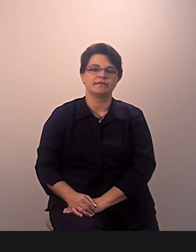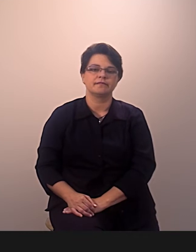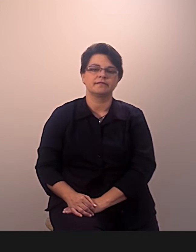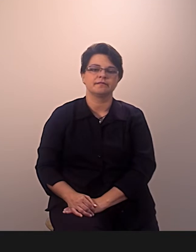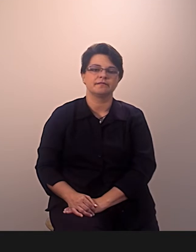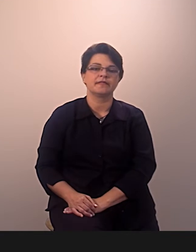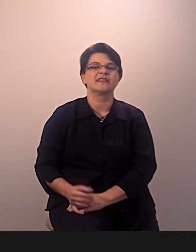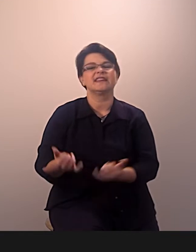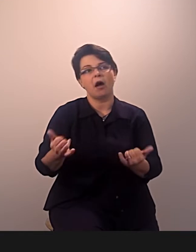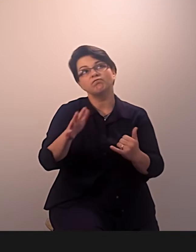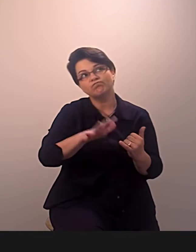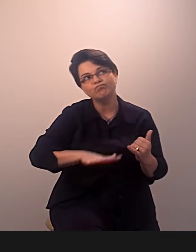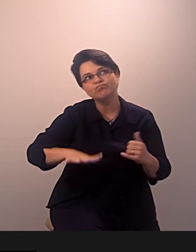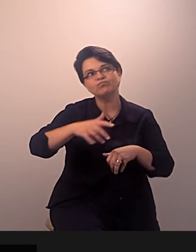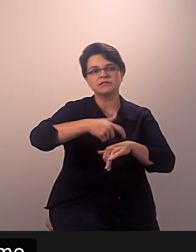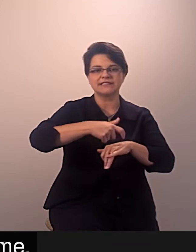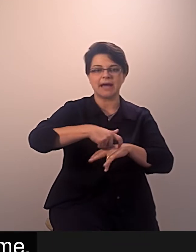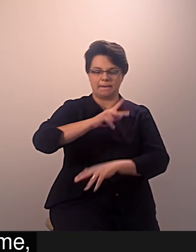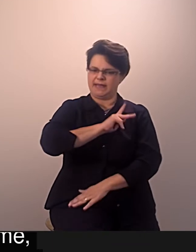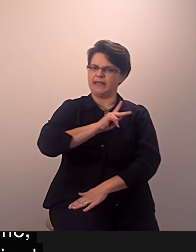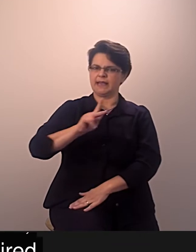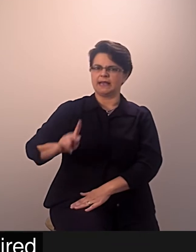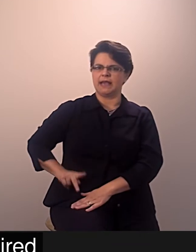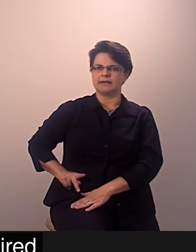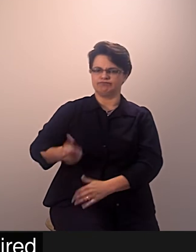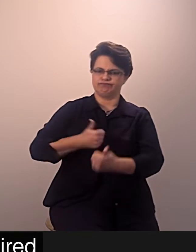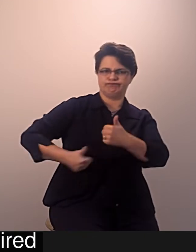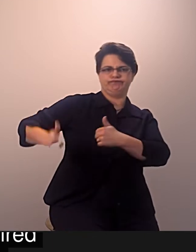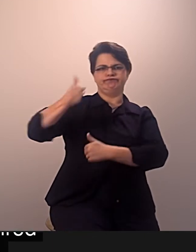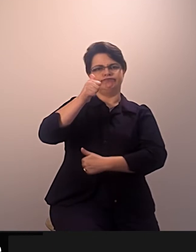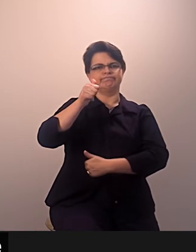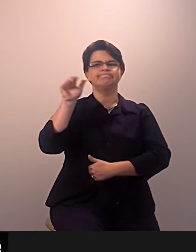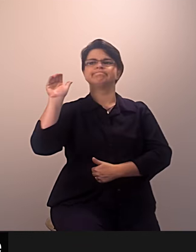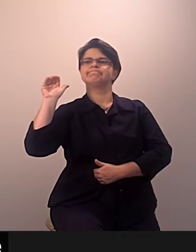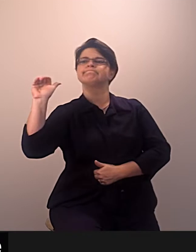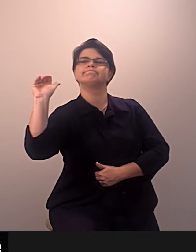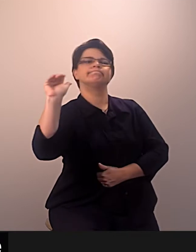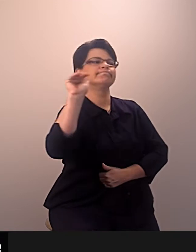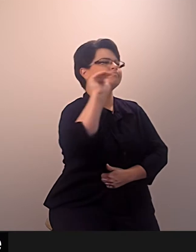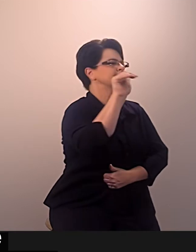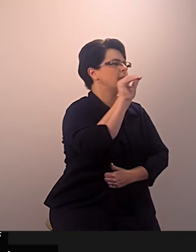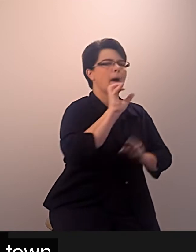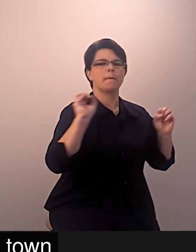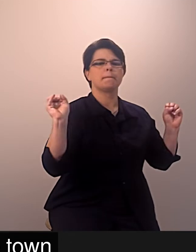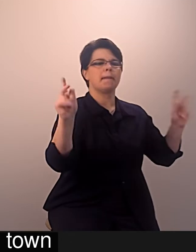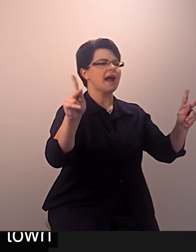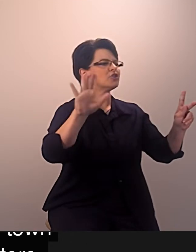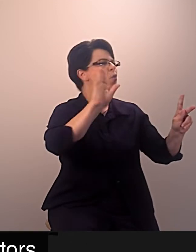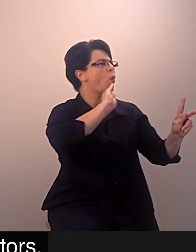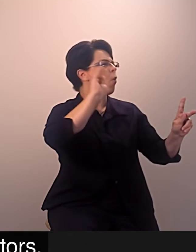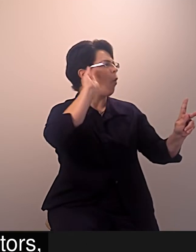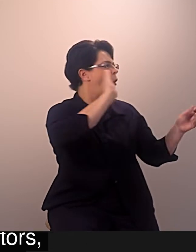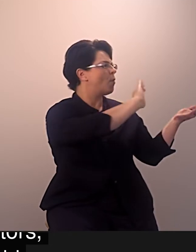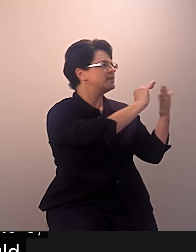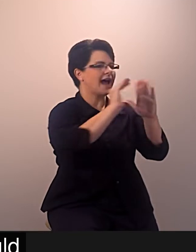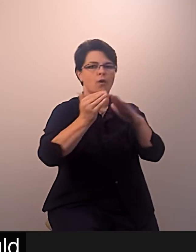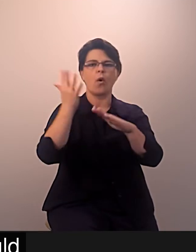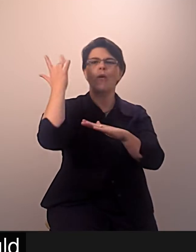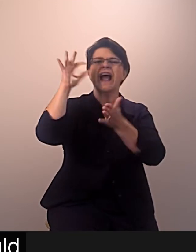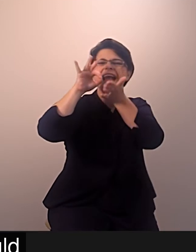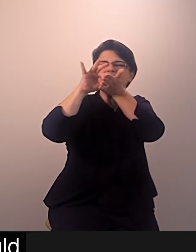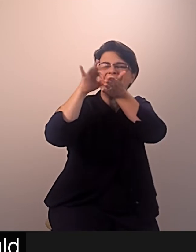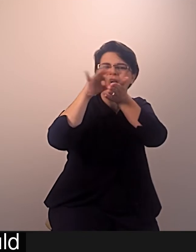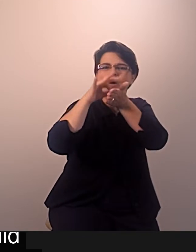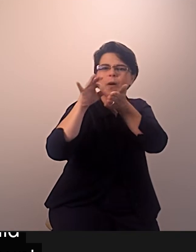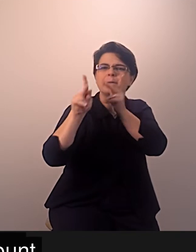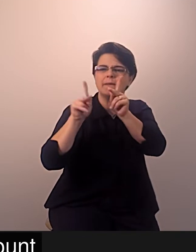About this time, the king required all people to return to the town of their ancestors so they could keep an account of the